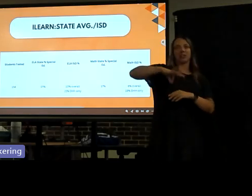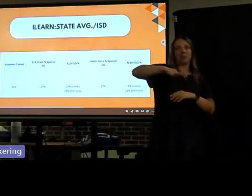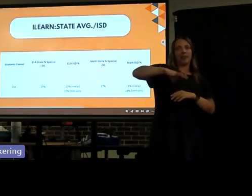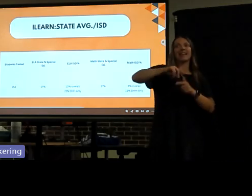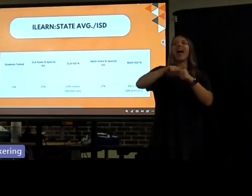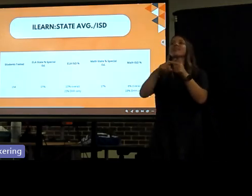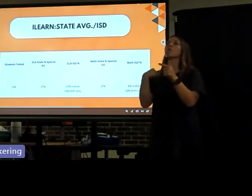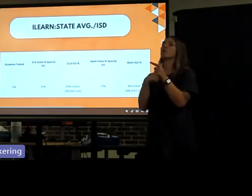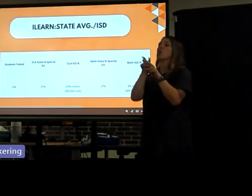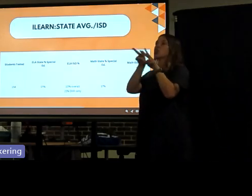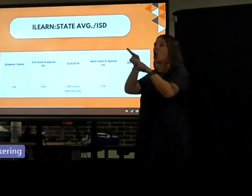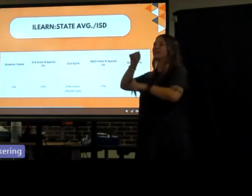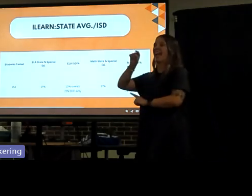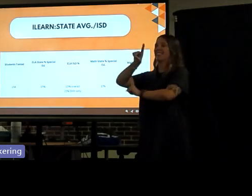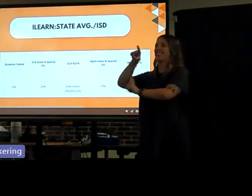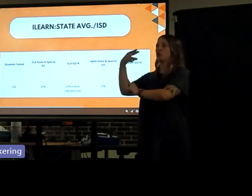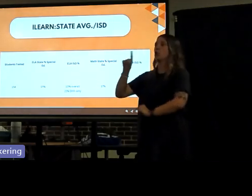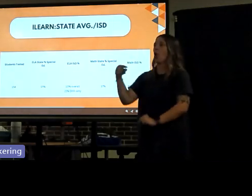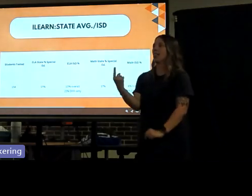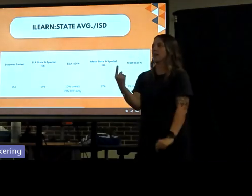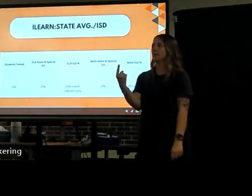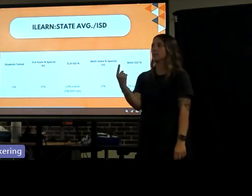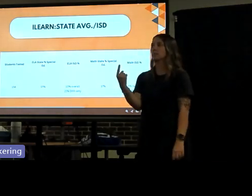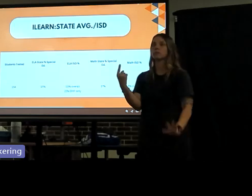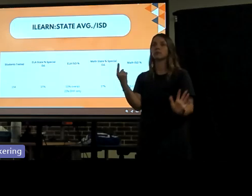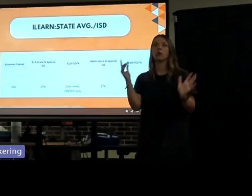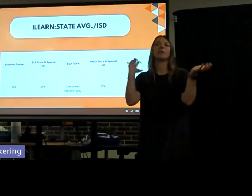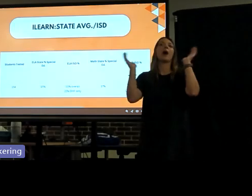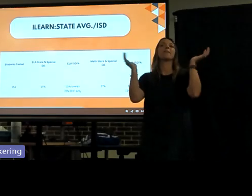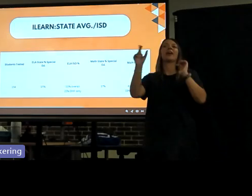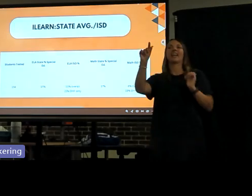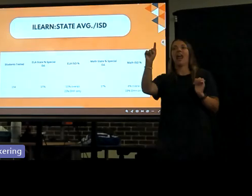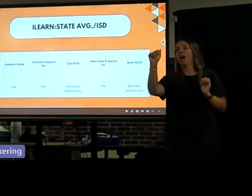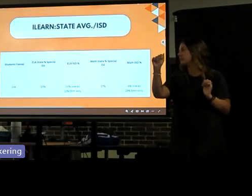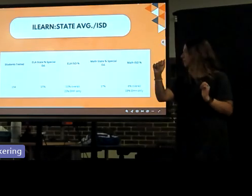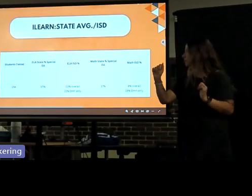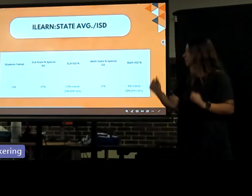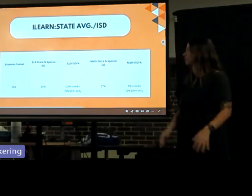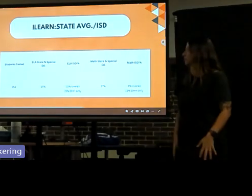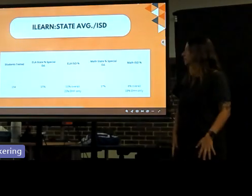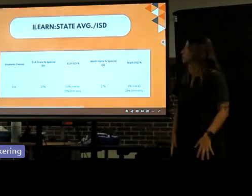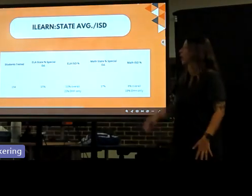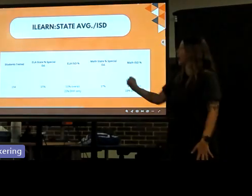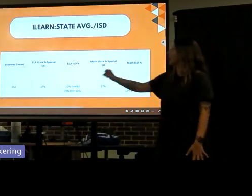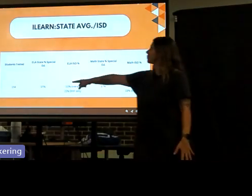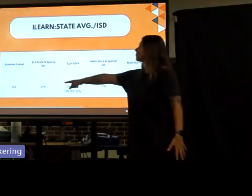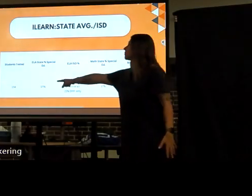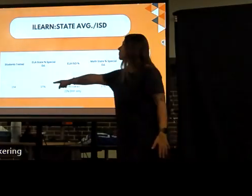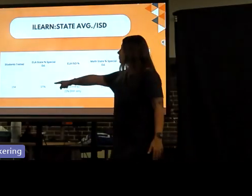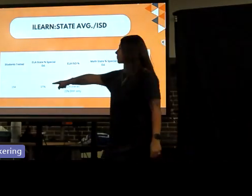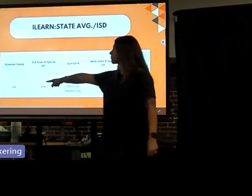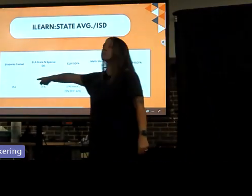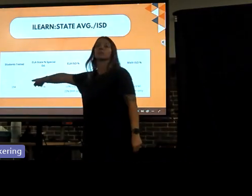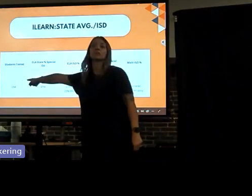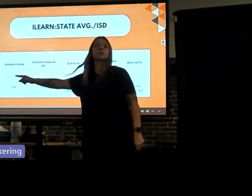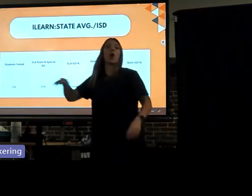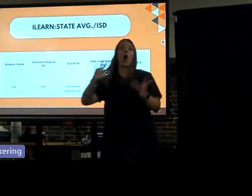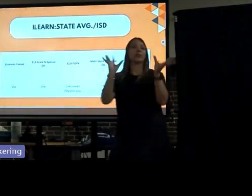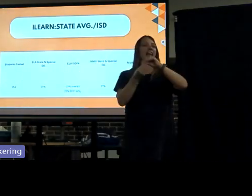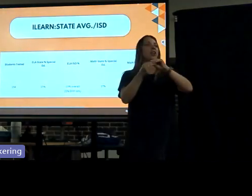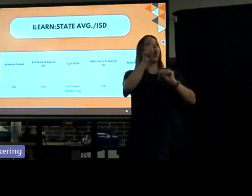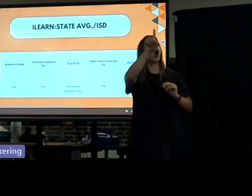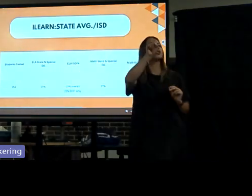overall picture here. We're not just looking at one particular type of